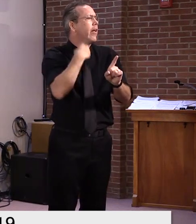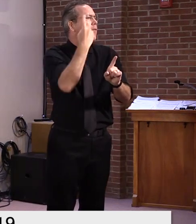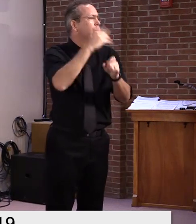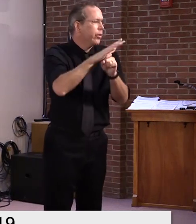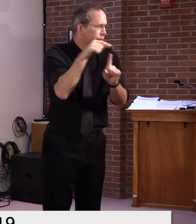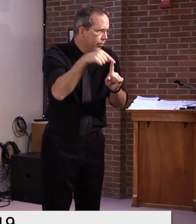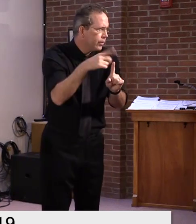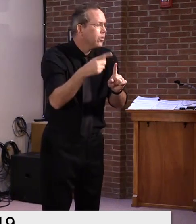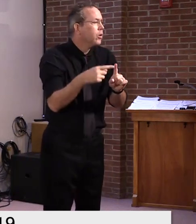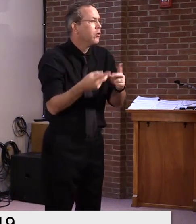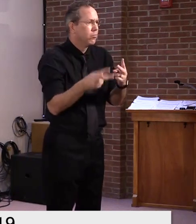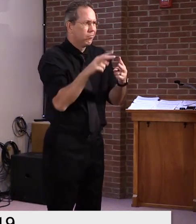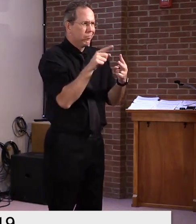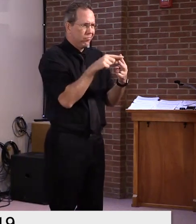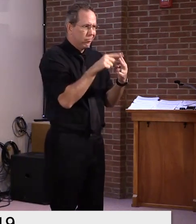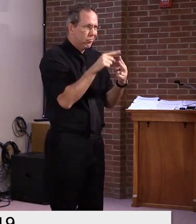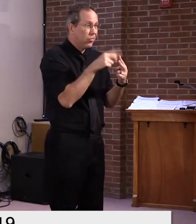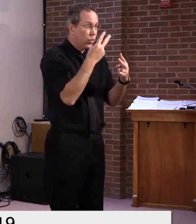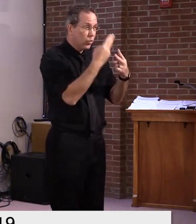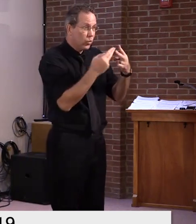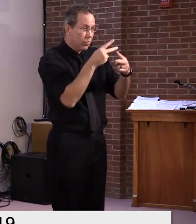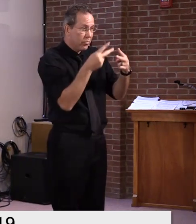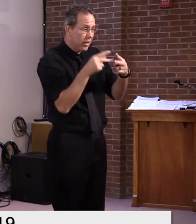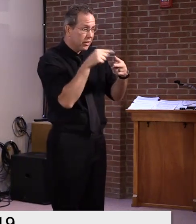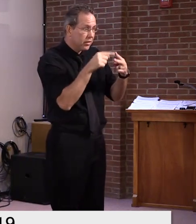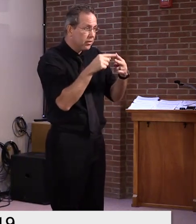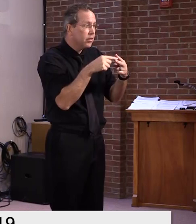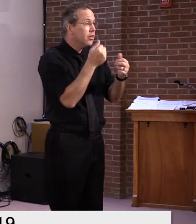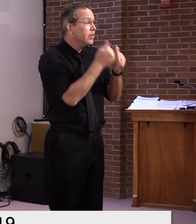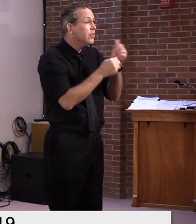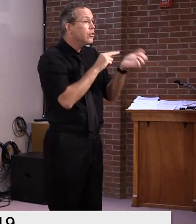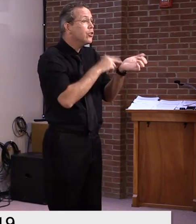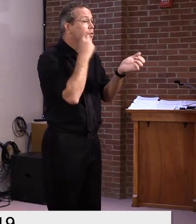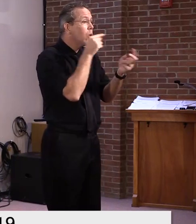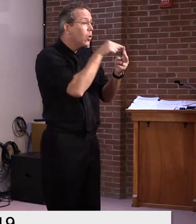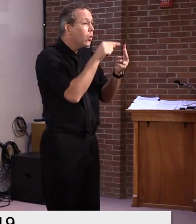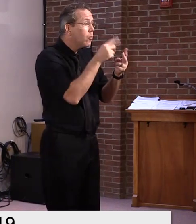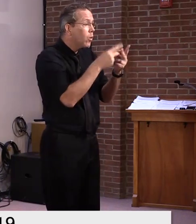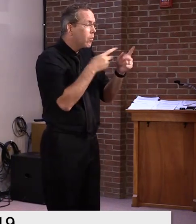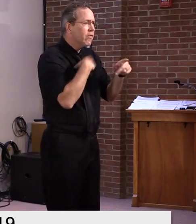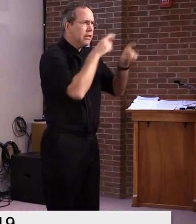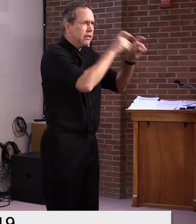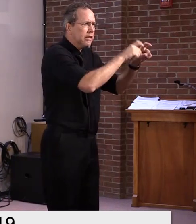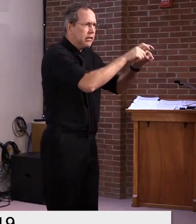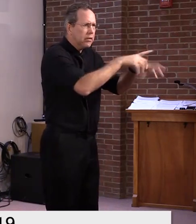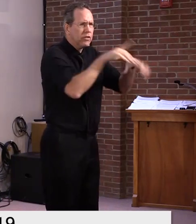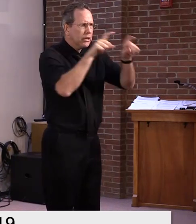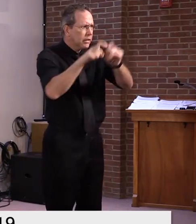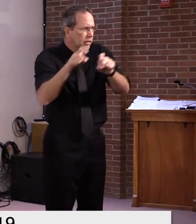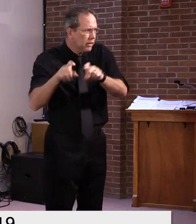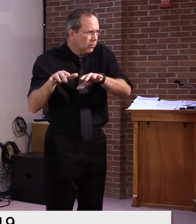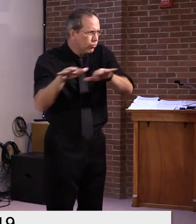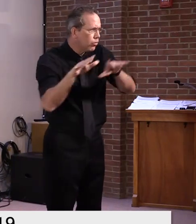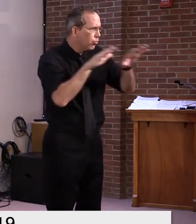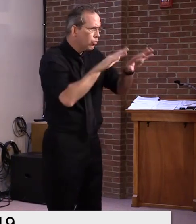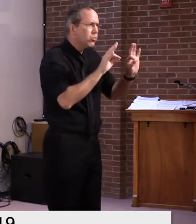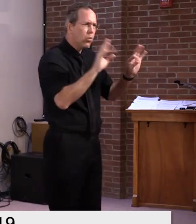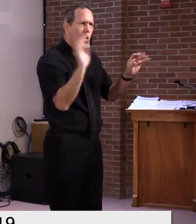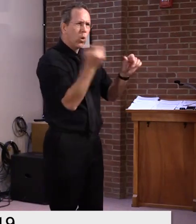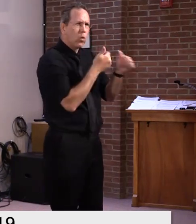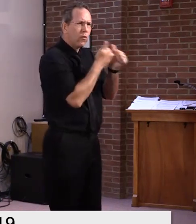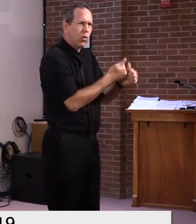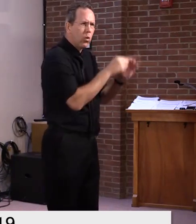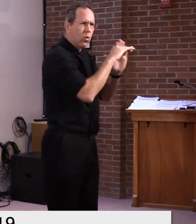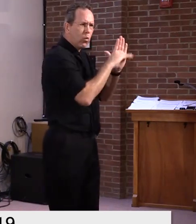are facility-wide testing that has been done at both of these facilities in accordance to our testing protocol